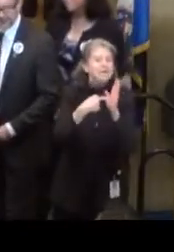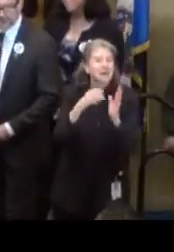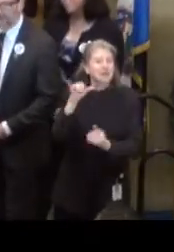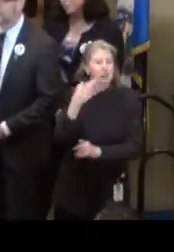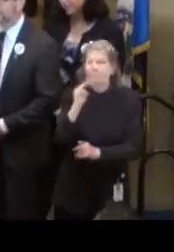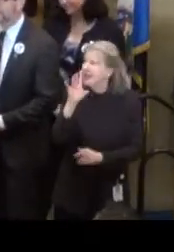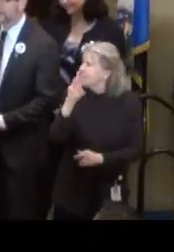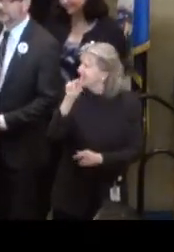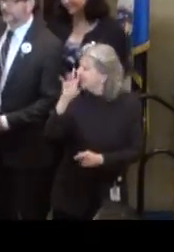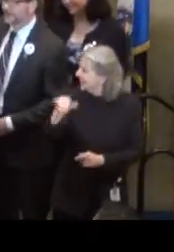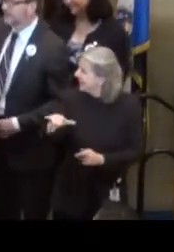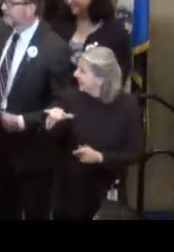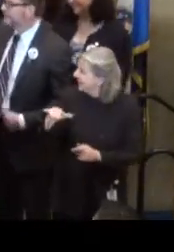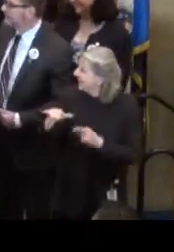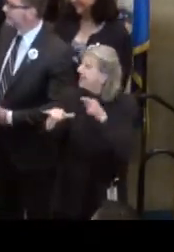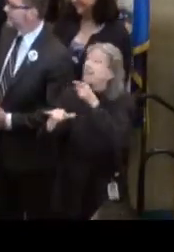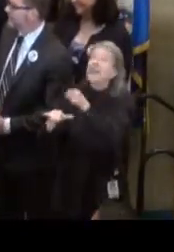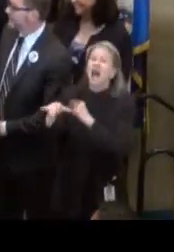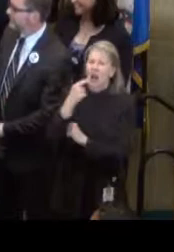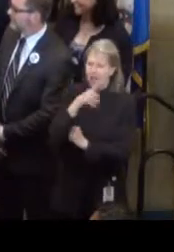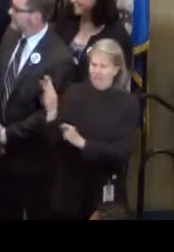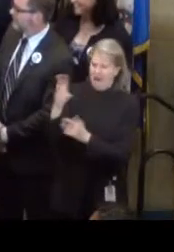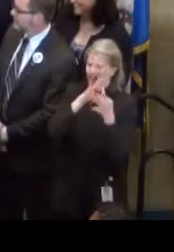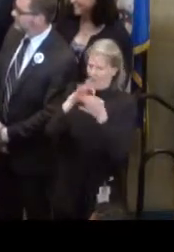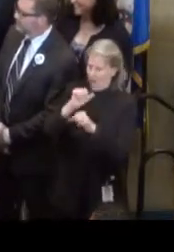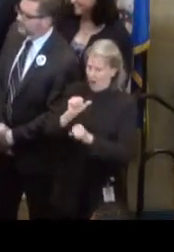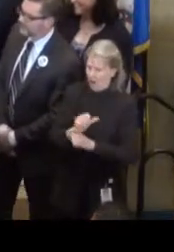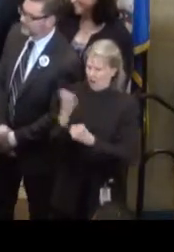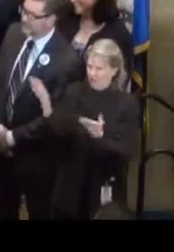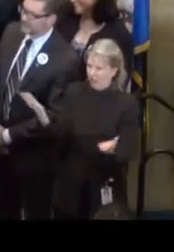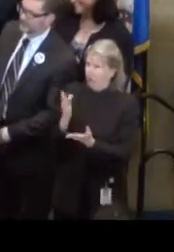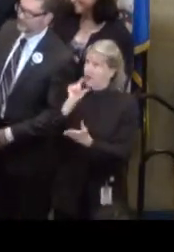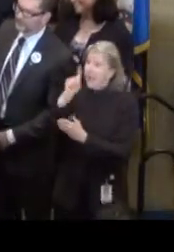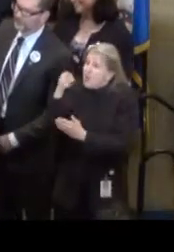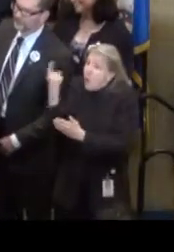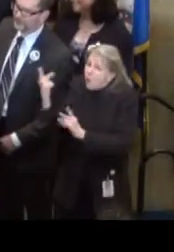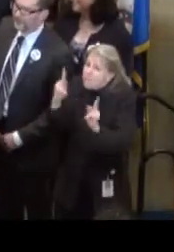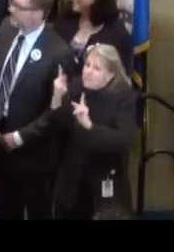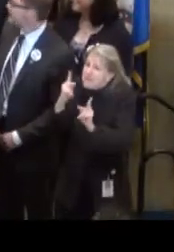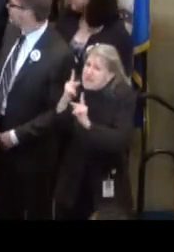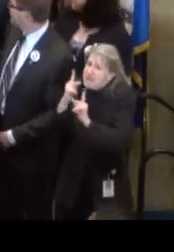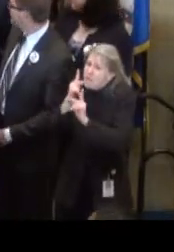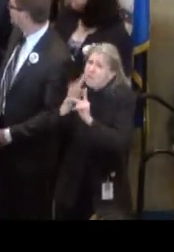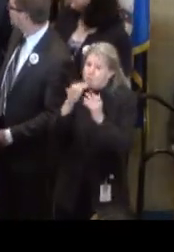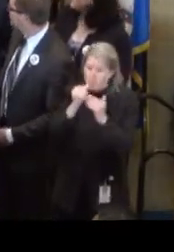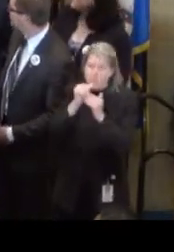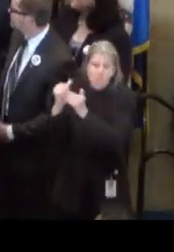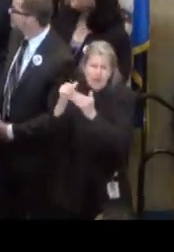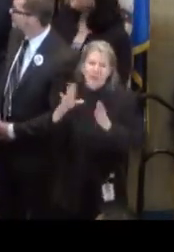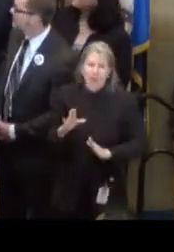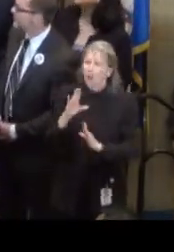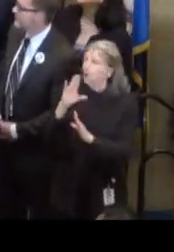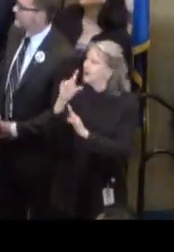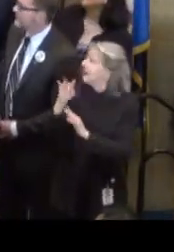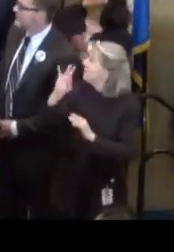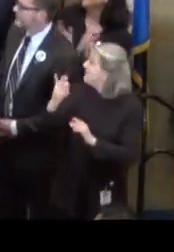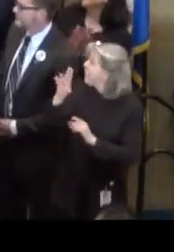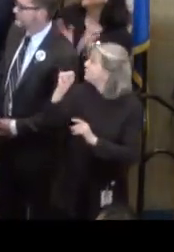Representative Jim Dam. Now I want to introduce a couple of my colleagues who are here. They're not the only ones who stepped up to lead, but Representative Tim